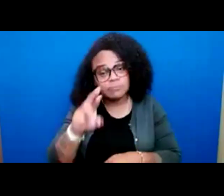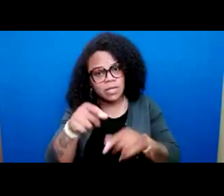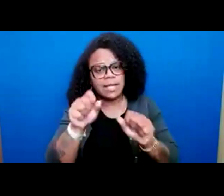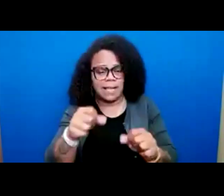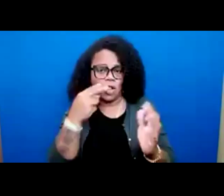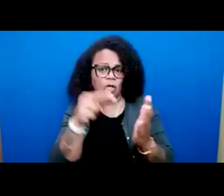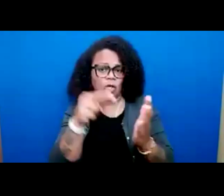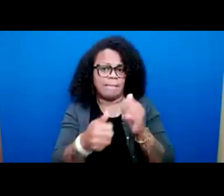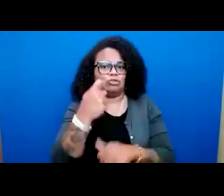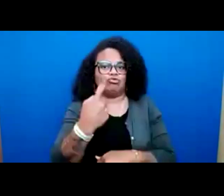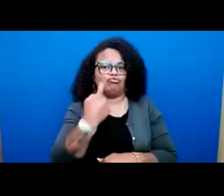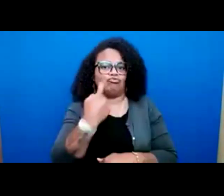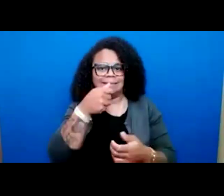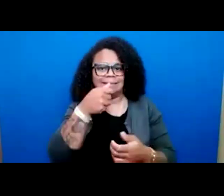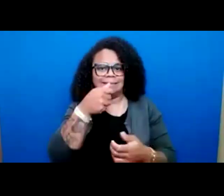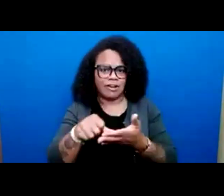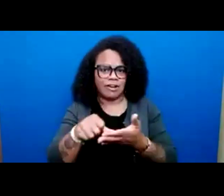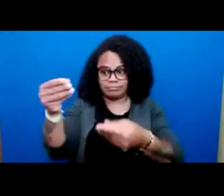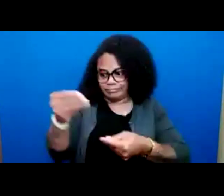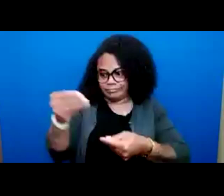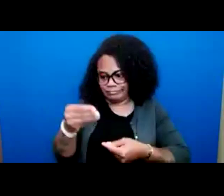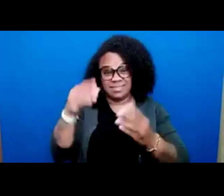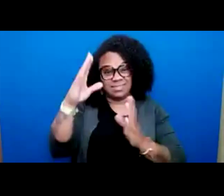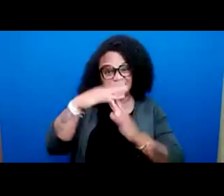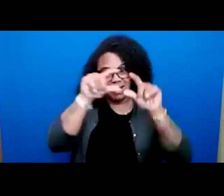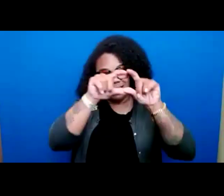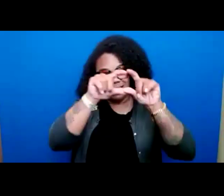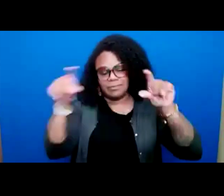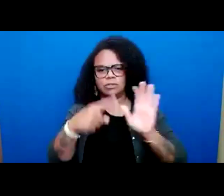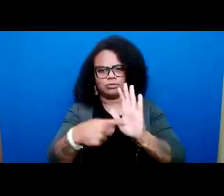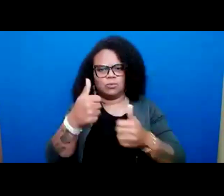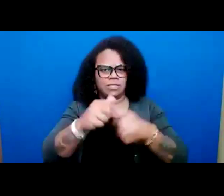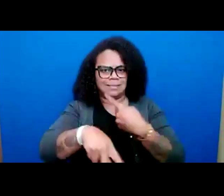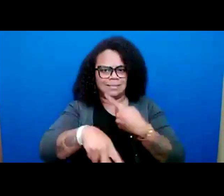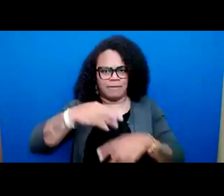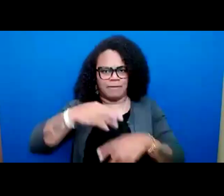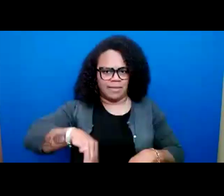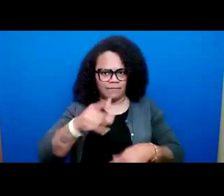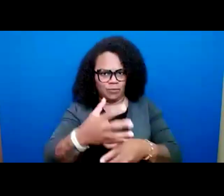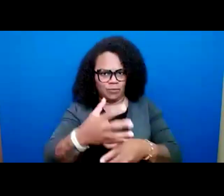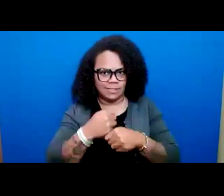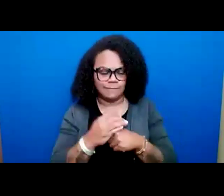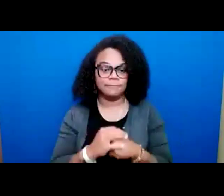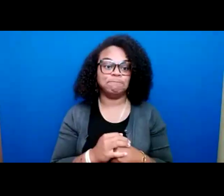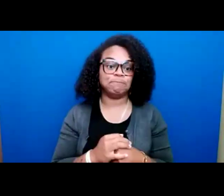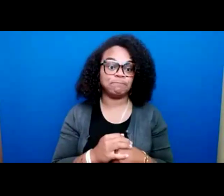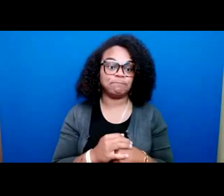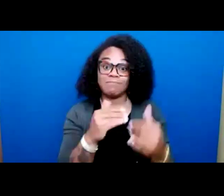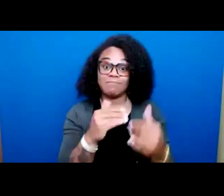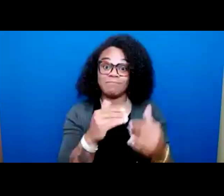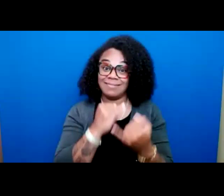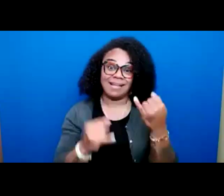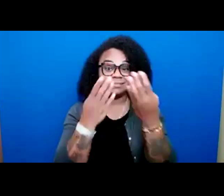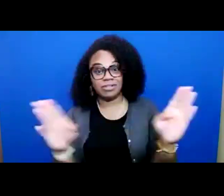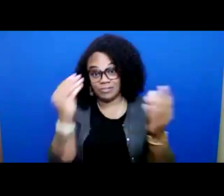will say at the top which benefit the person's receiving. The last general piece of information I want to share